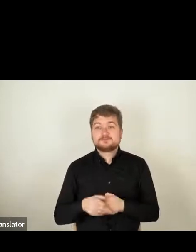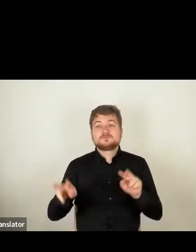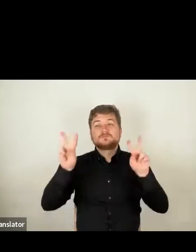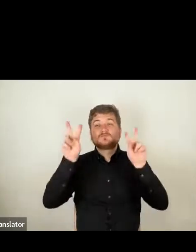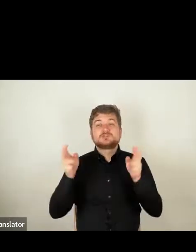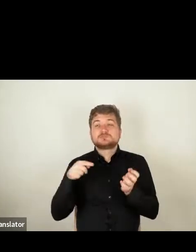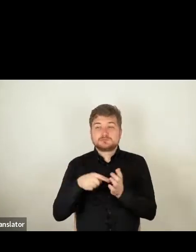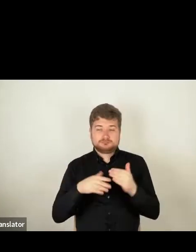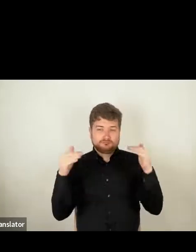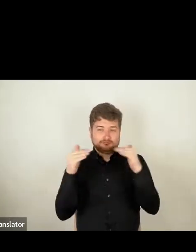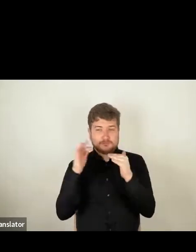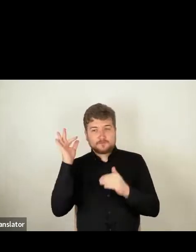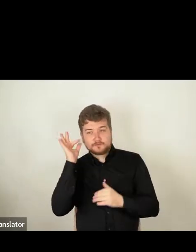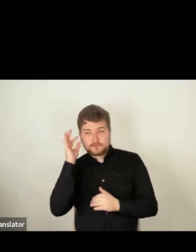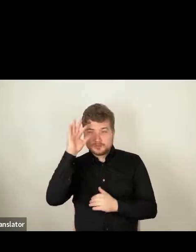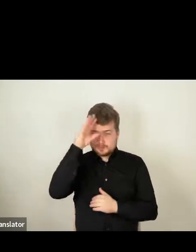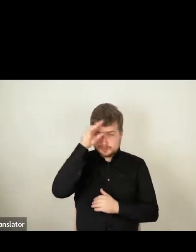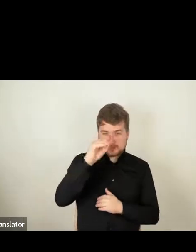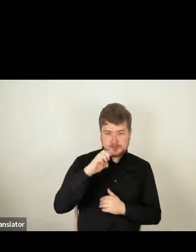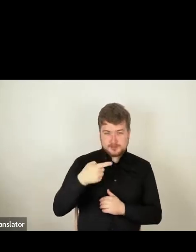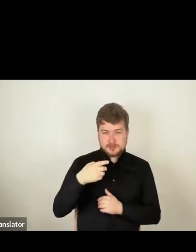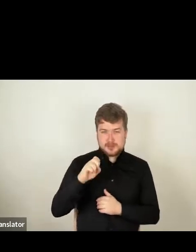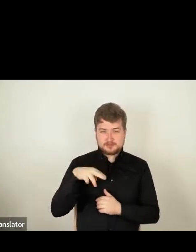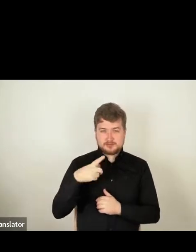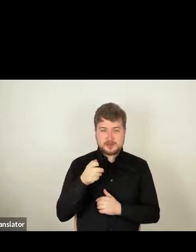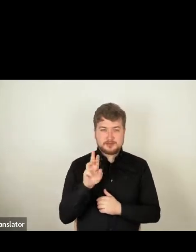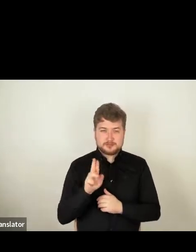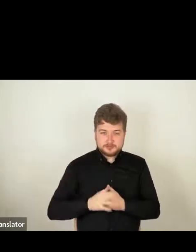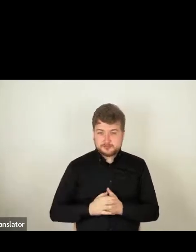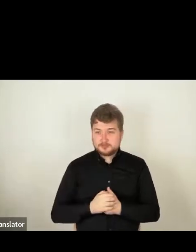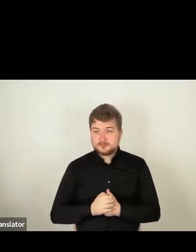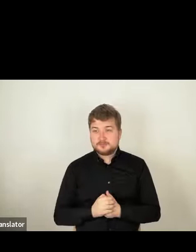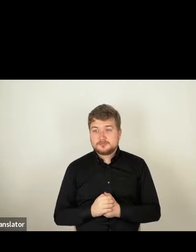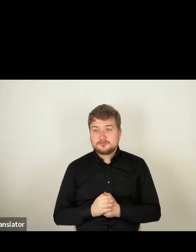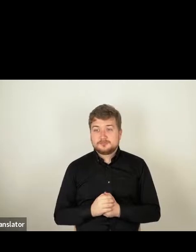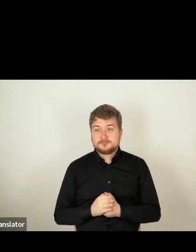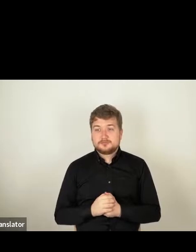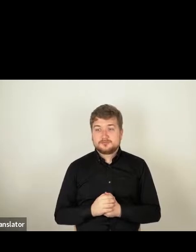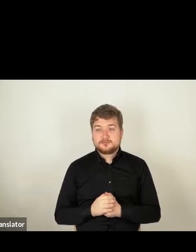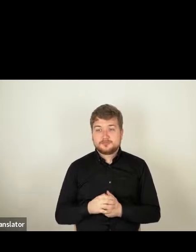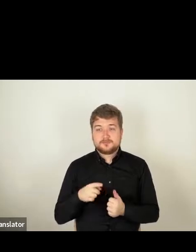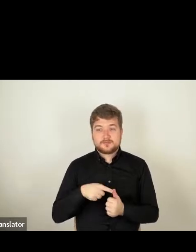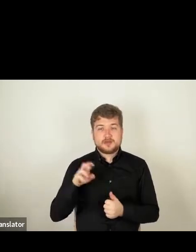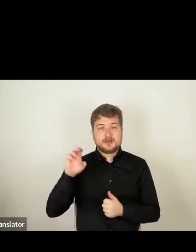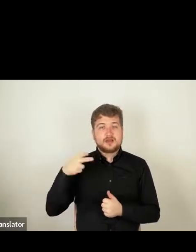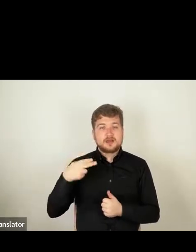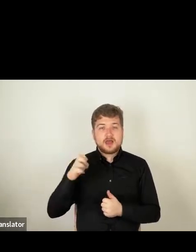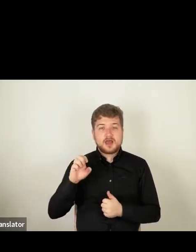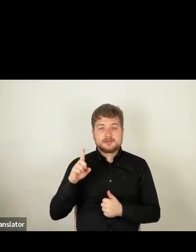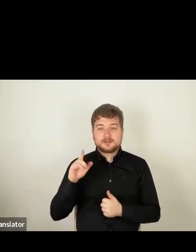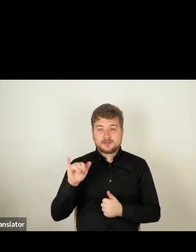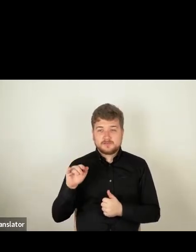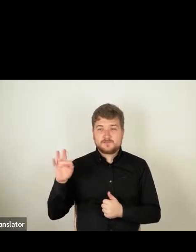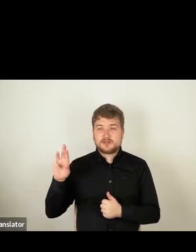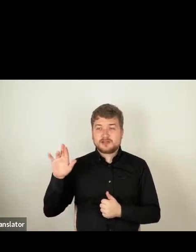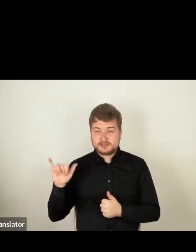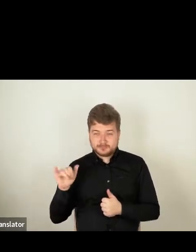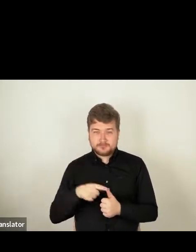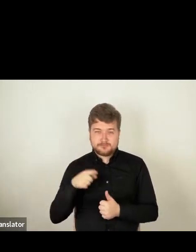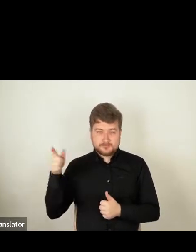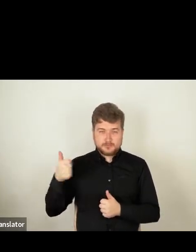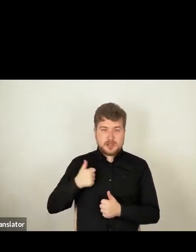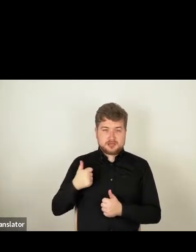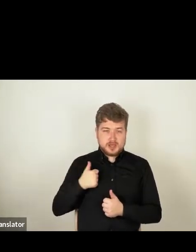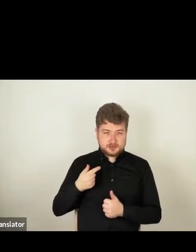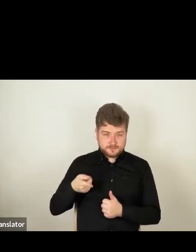The first panelist is Dr. Hedy Fry from Canada, who I think needs very little introduction. As